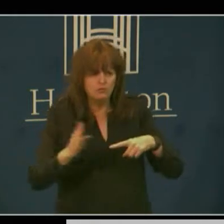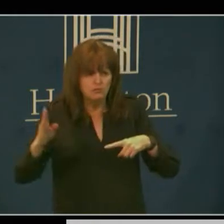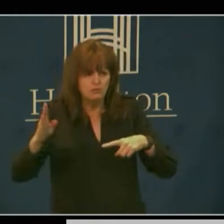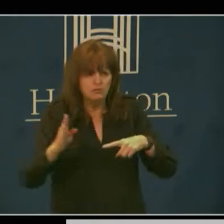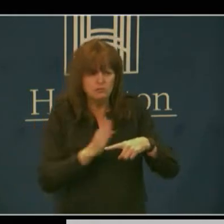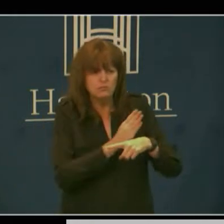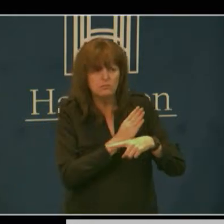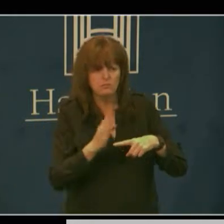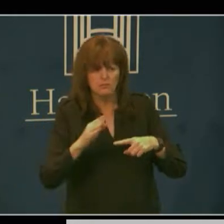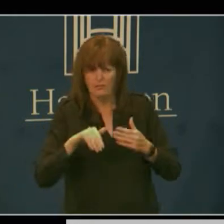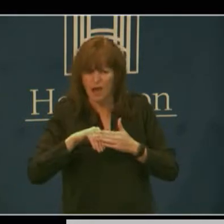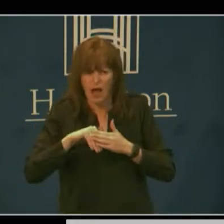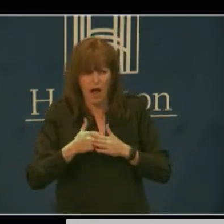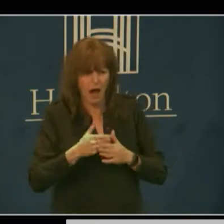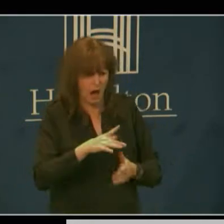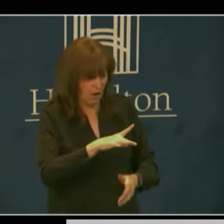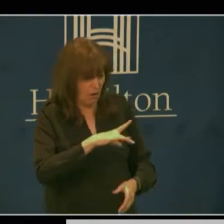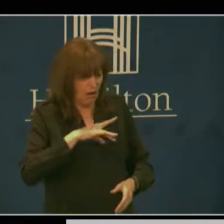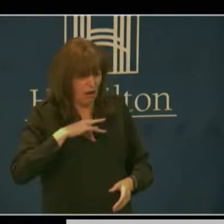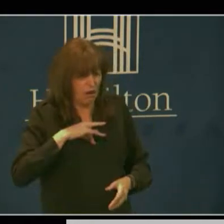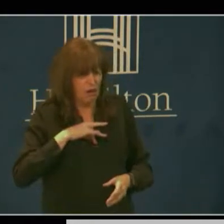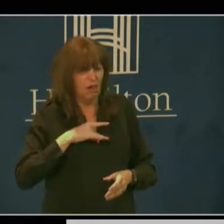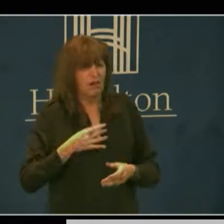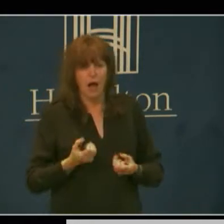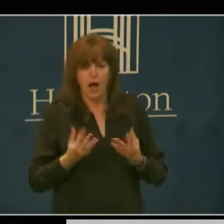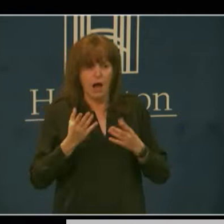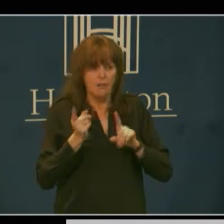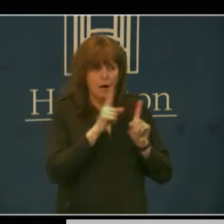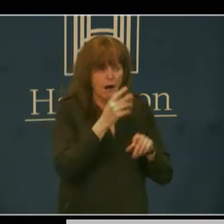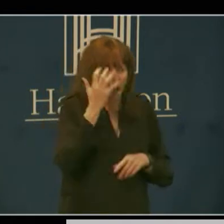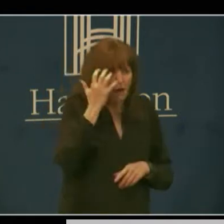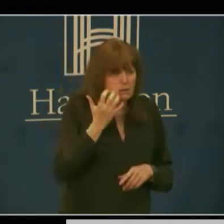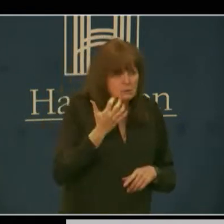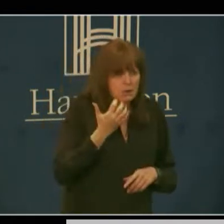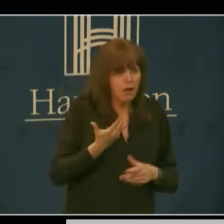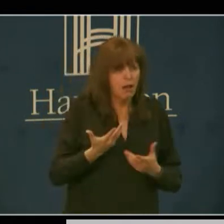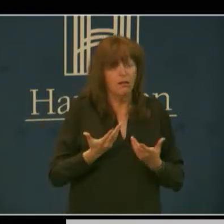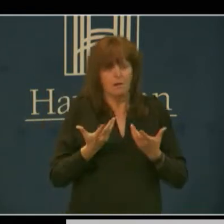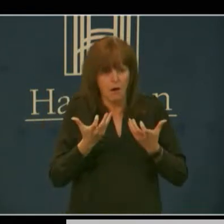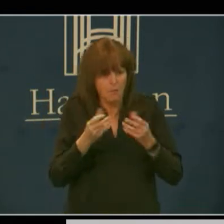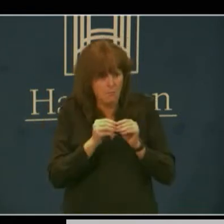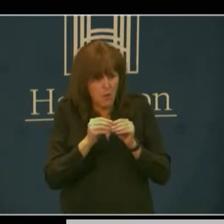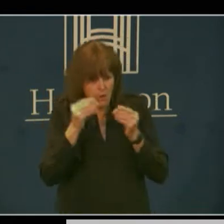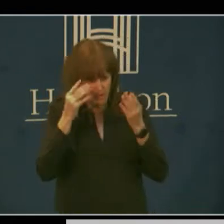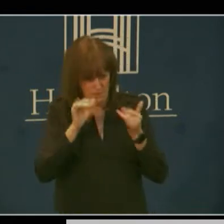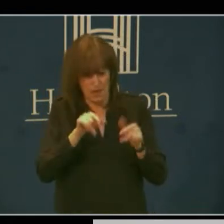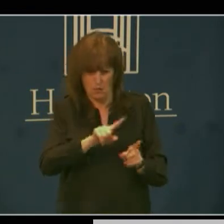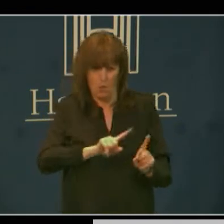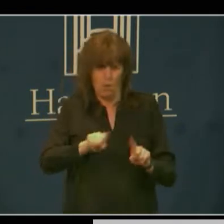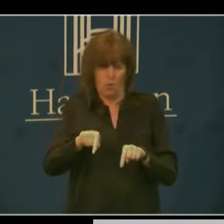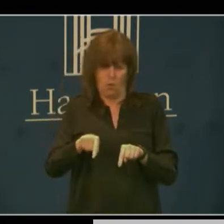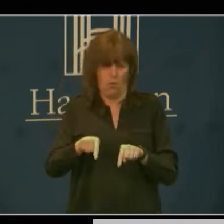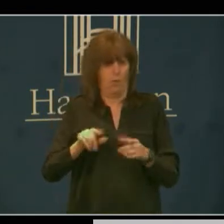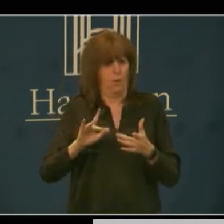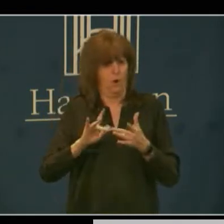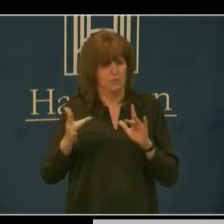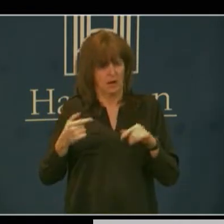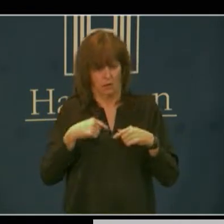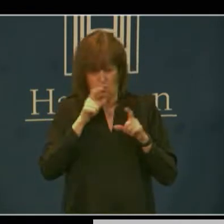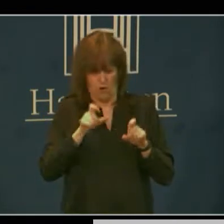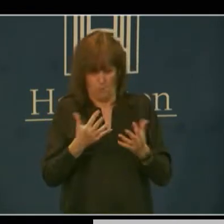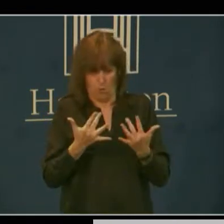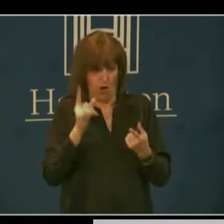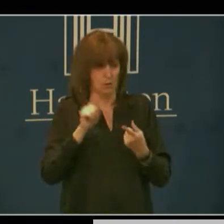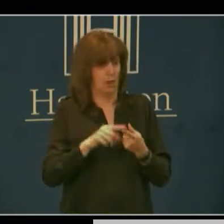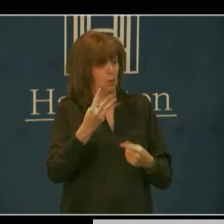been hospitalized. So if people are interested in being able to get some information, you don't have to wait until Wednesday night. You can just check